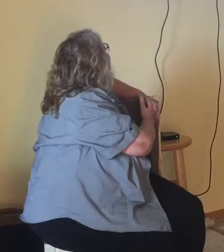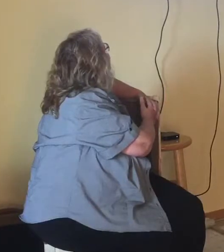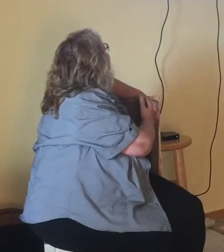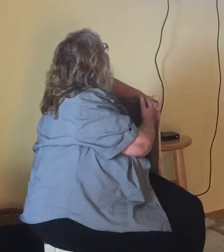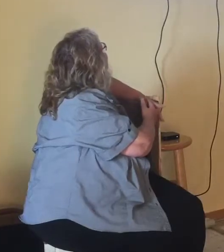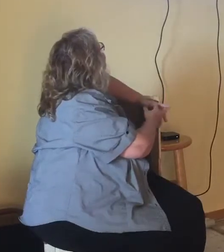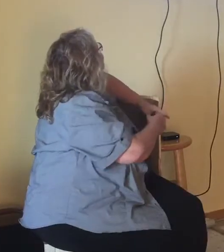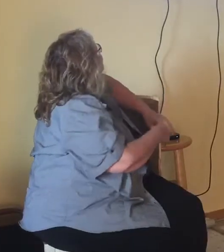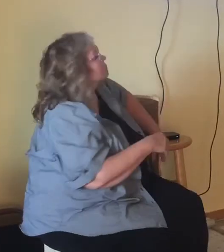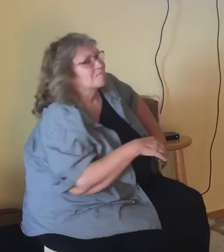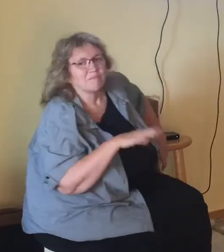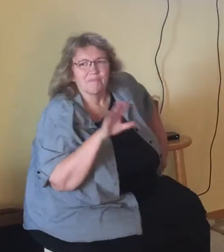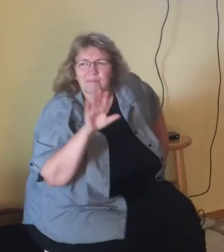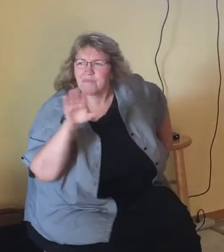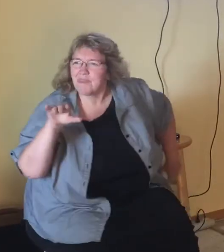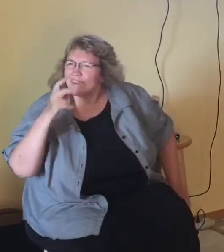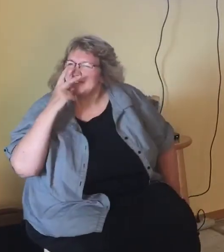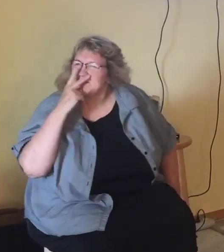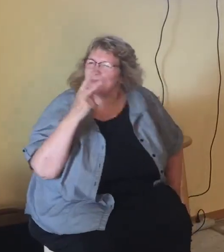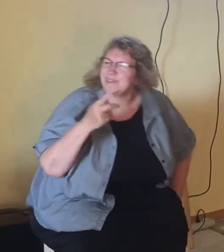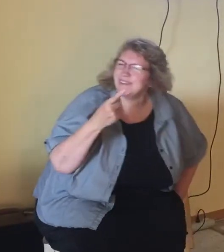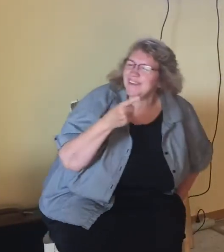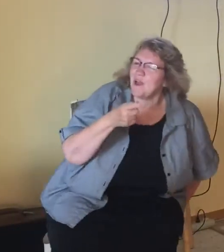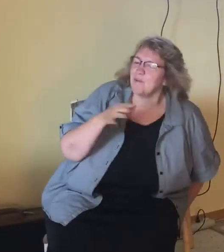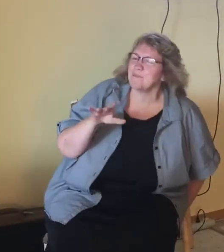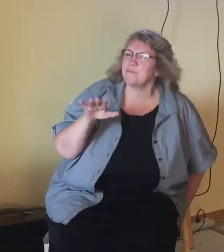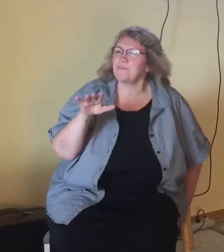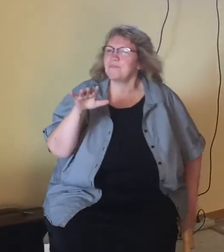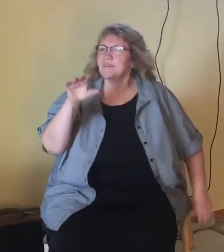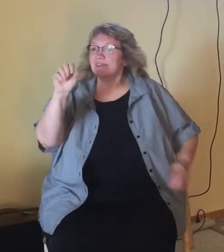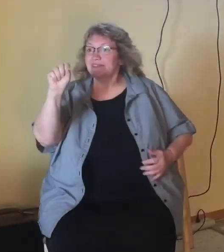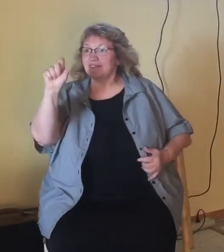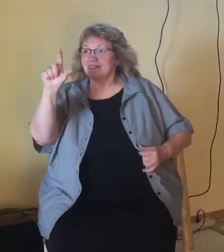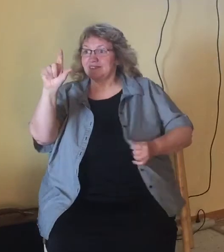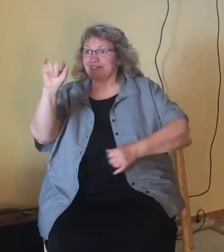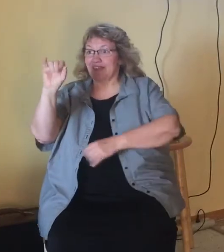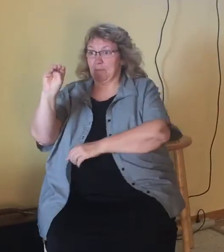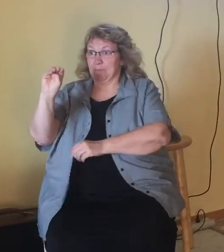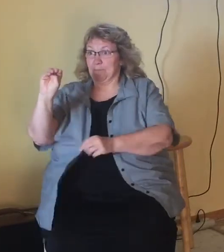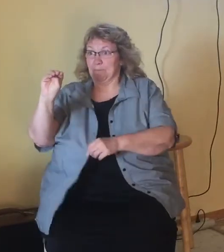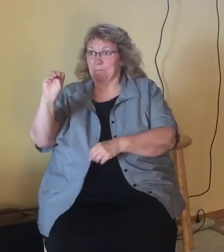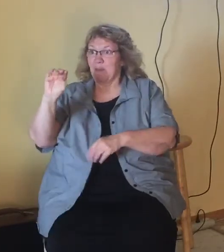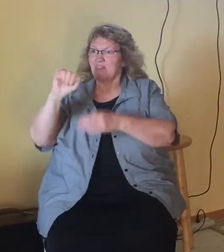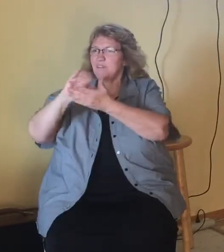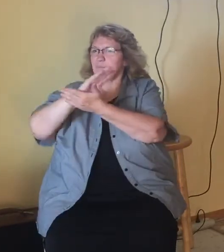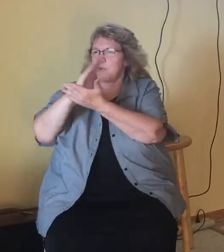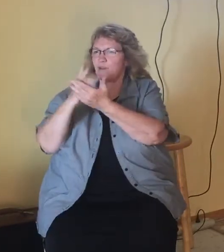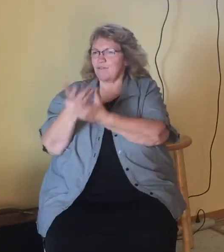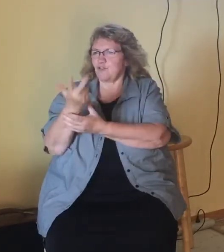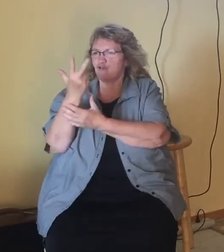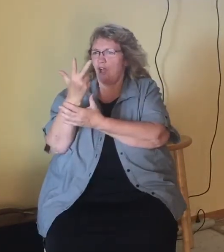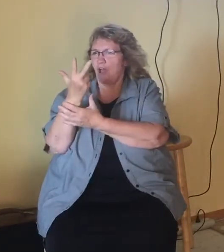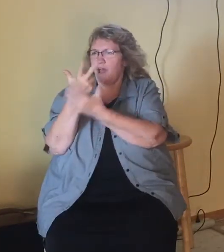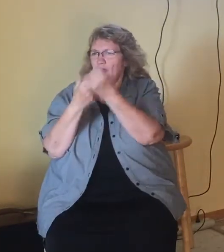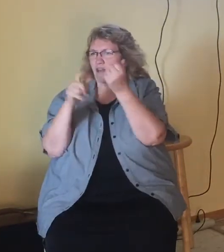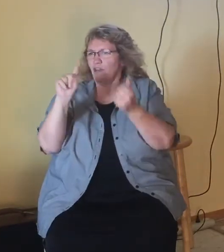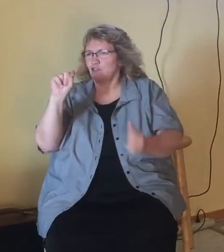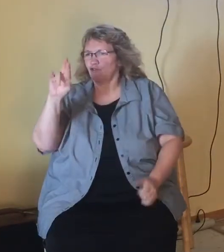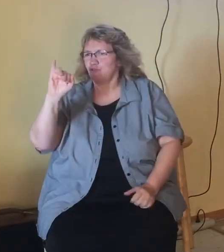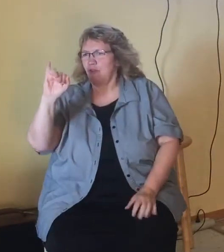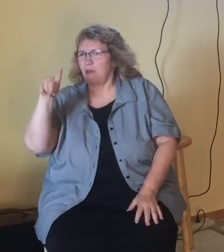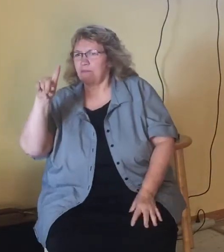Okay, you may have noticed in there that there was the Slim. And the Slim is part of the Triplex, and we'll talk about Slim in